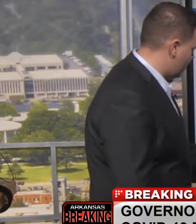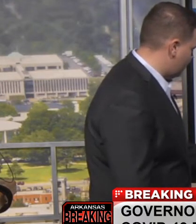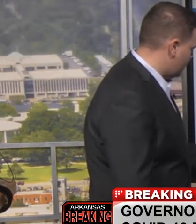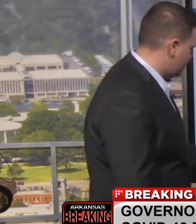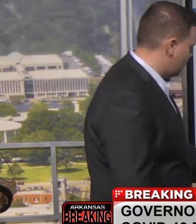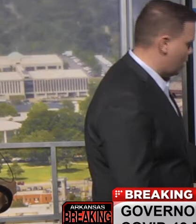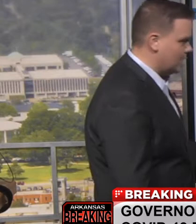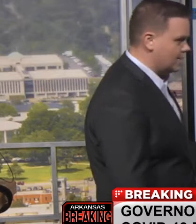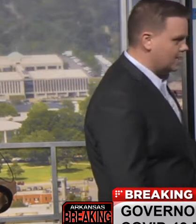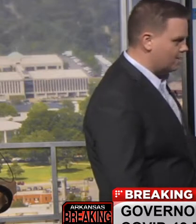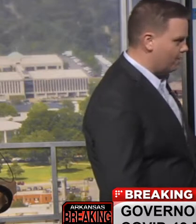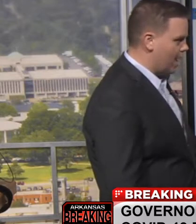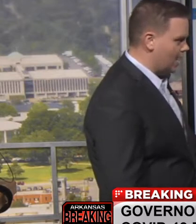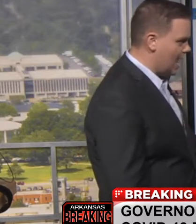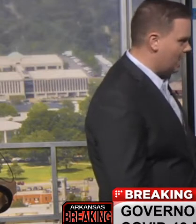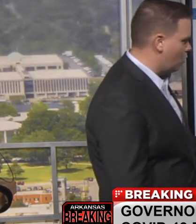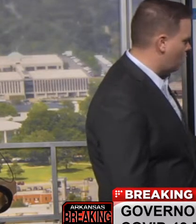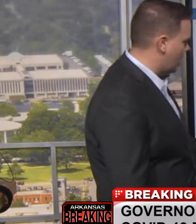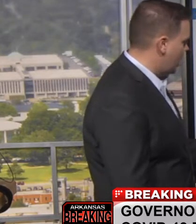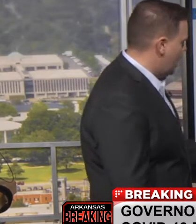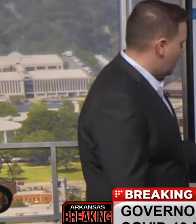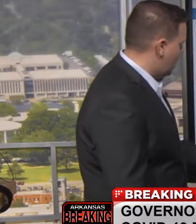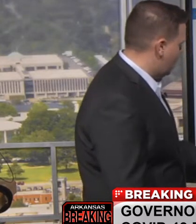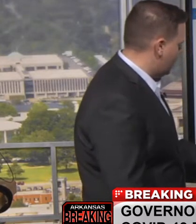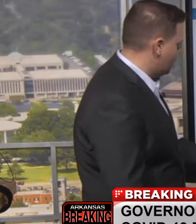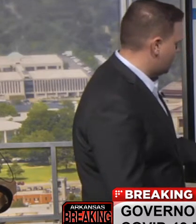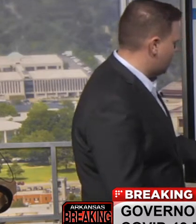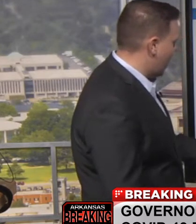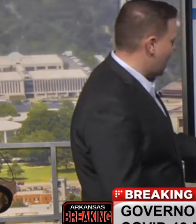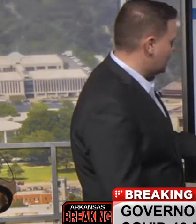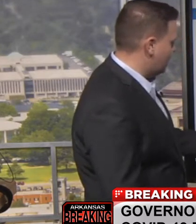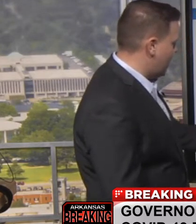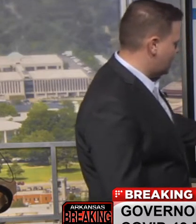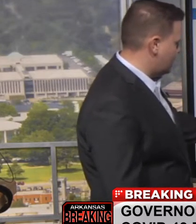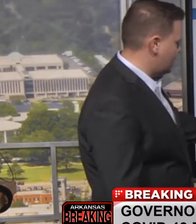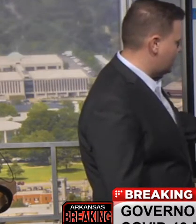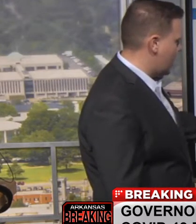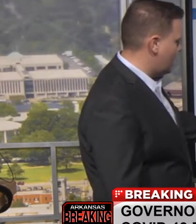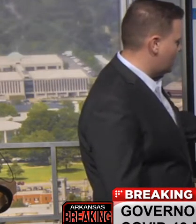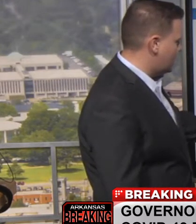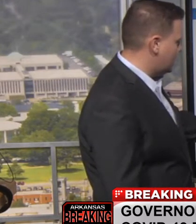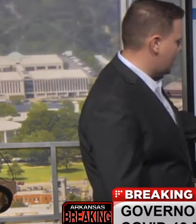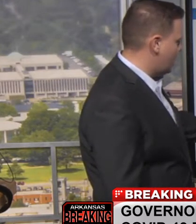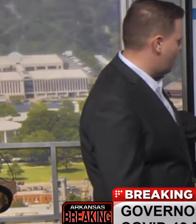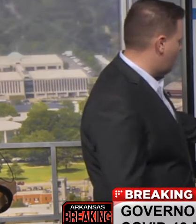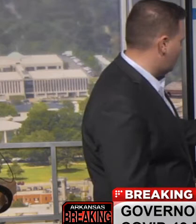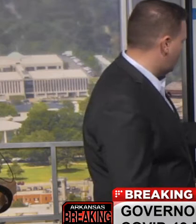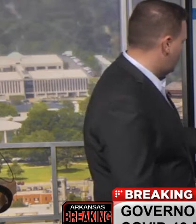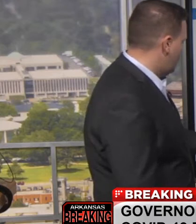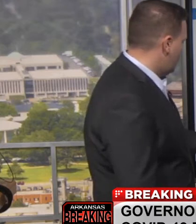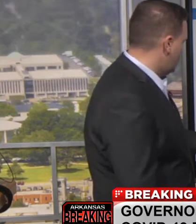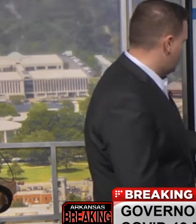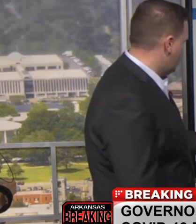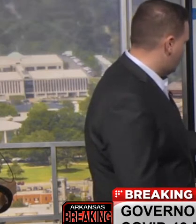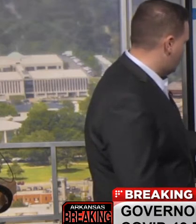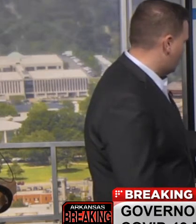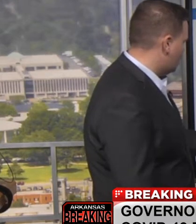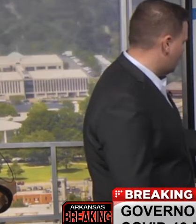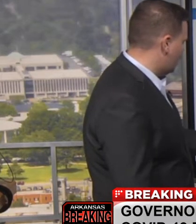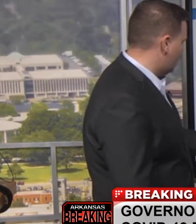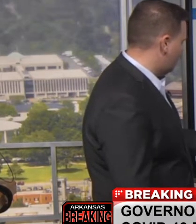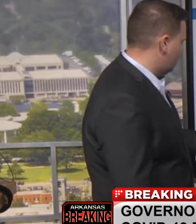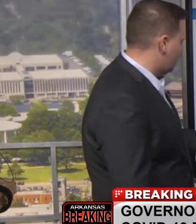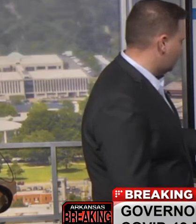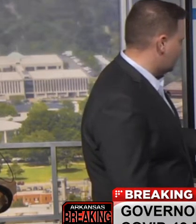can summarize this by category. In terms of active cases, 910 probable, new